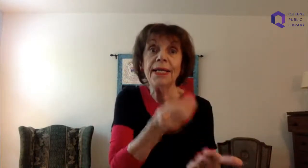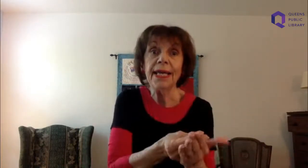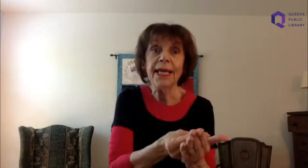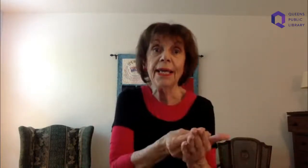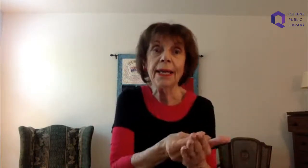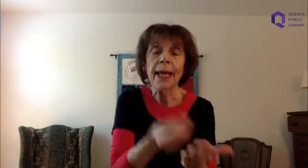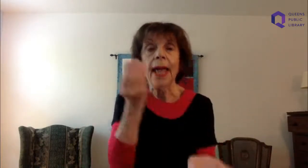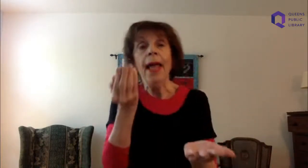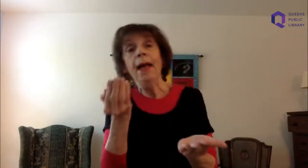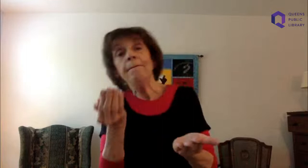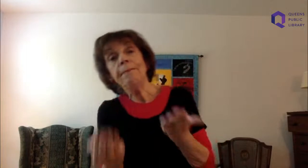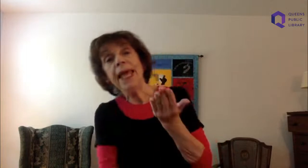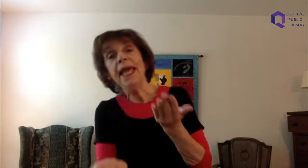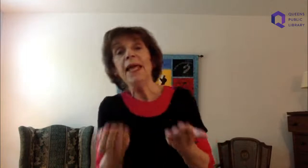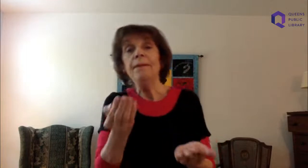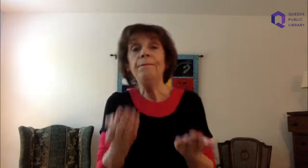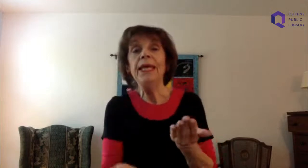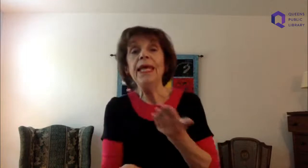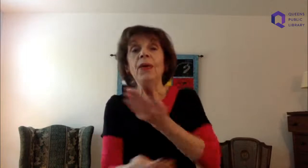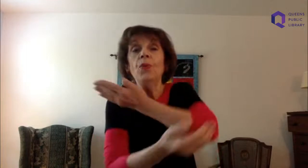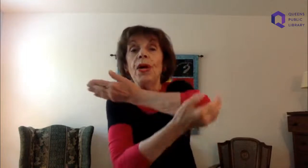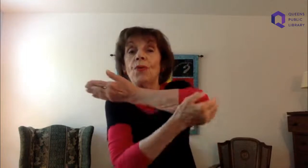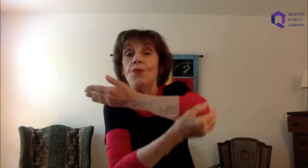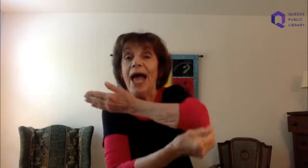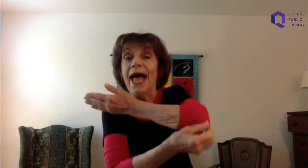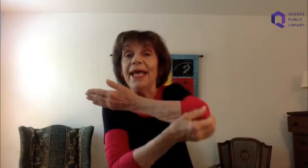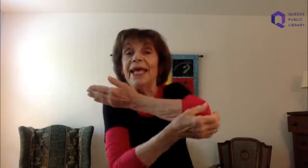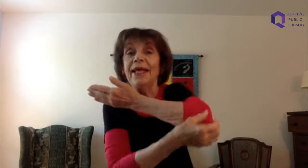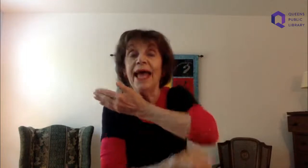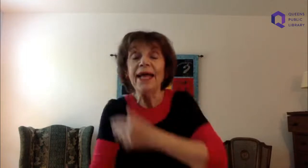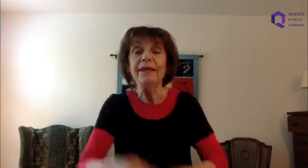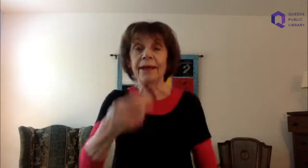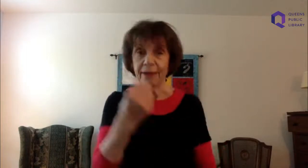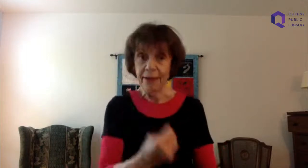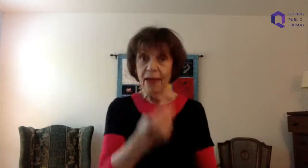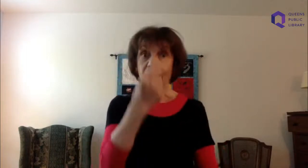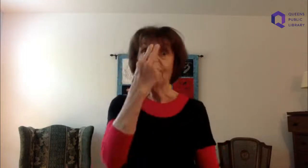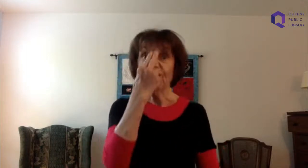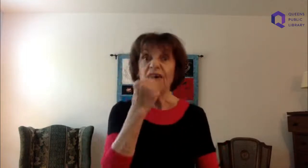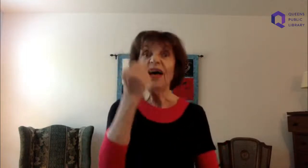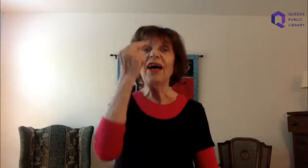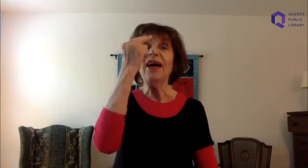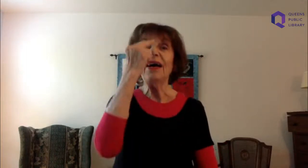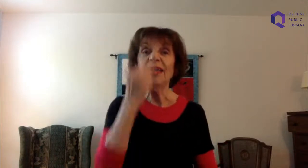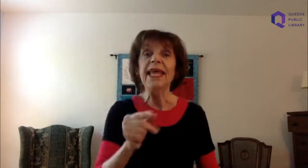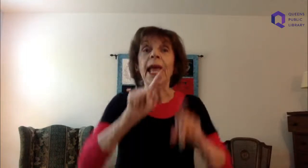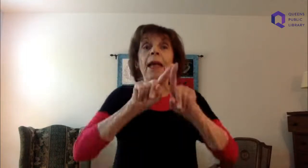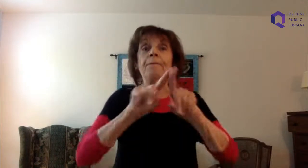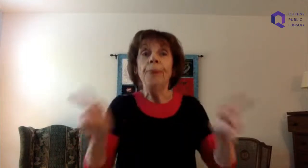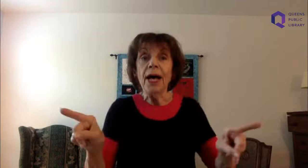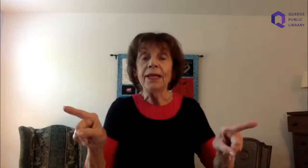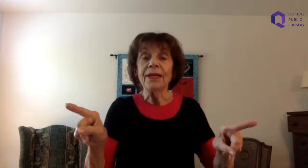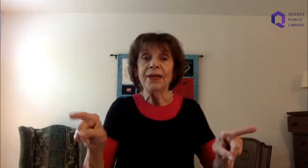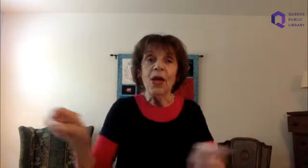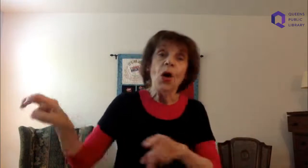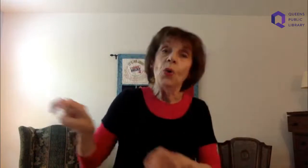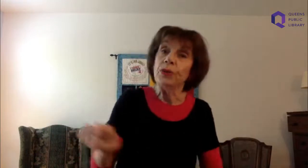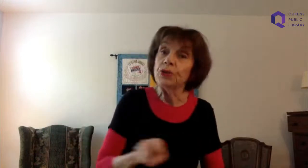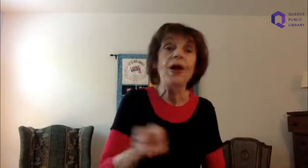money, maybe. Be we're ragged and funny, but we'll